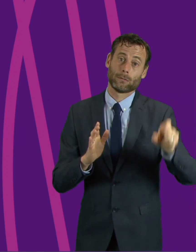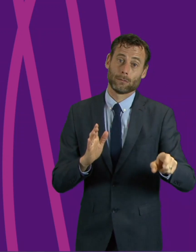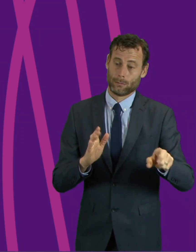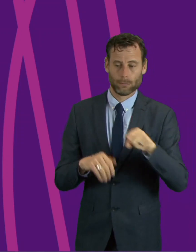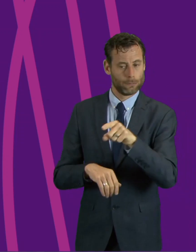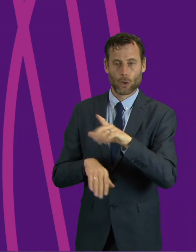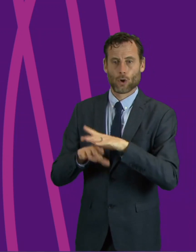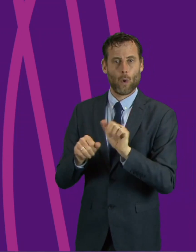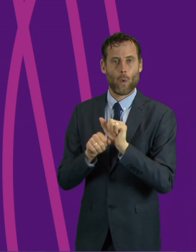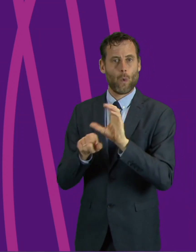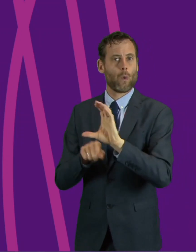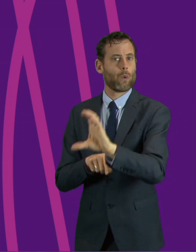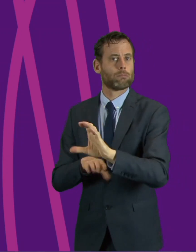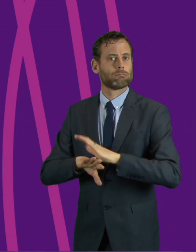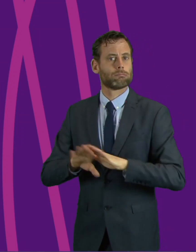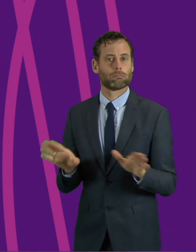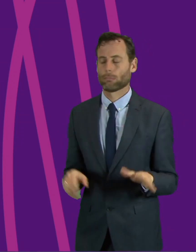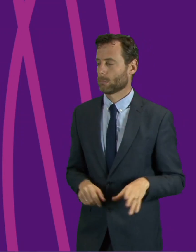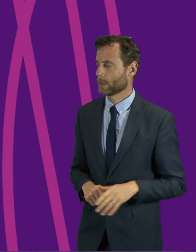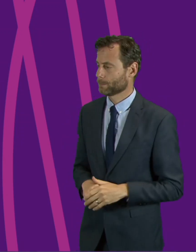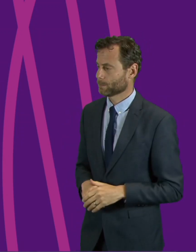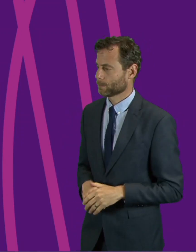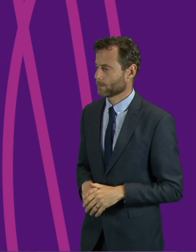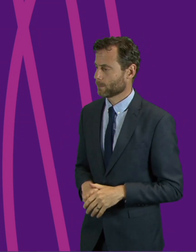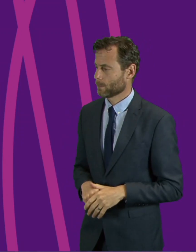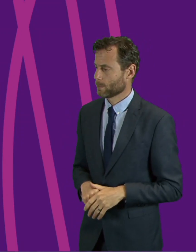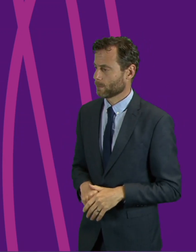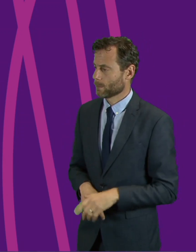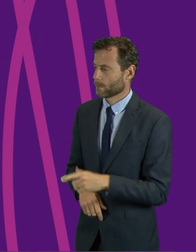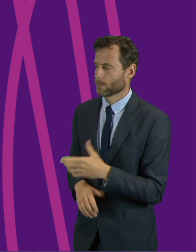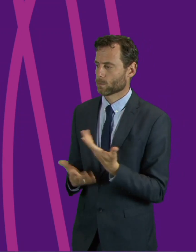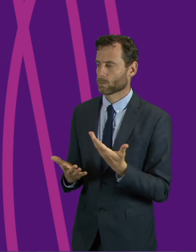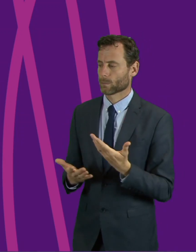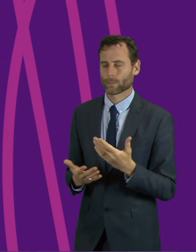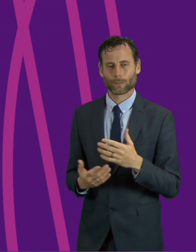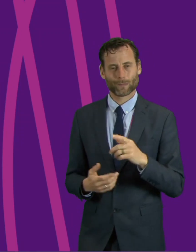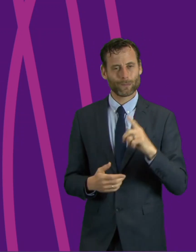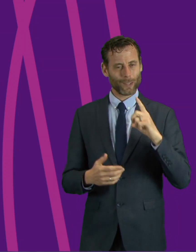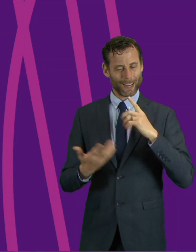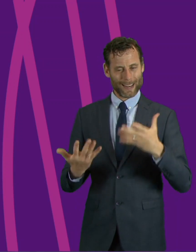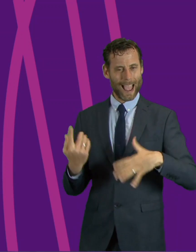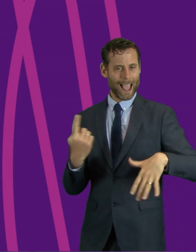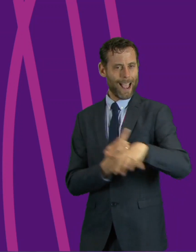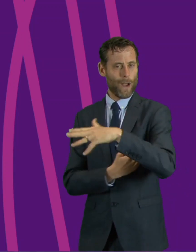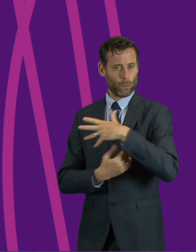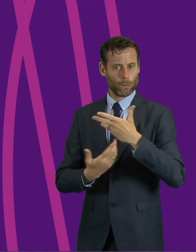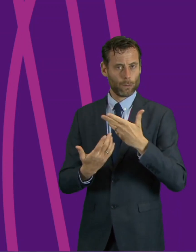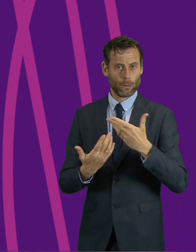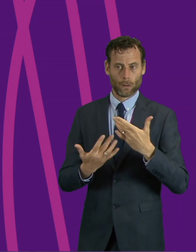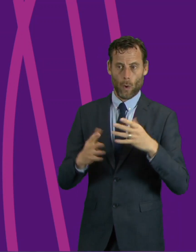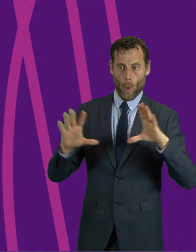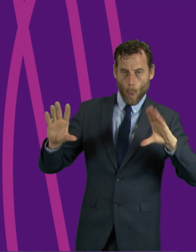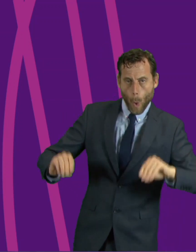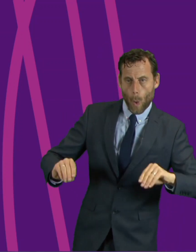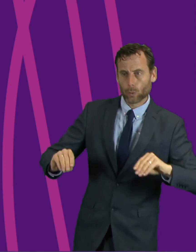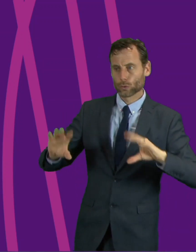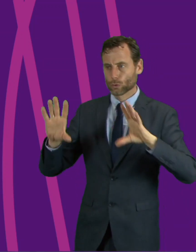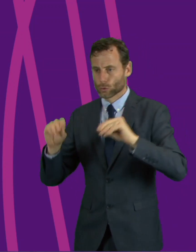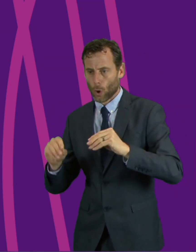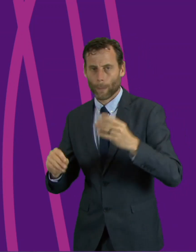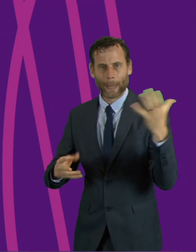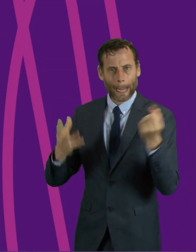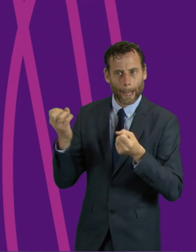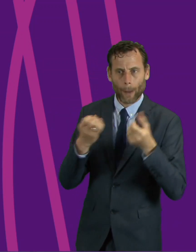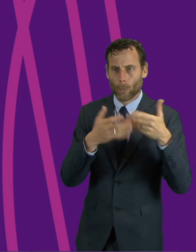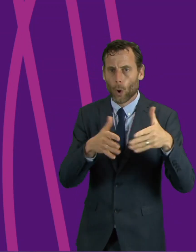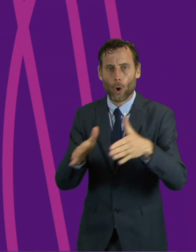First Minister. Well, I hope Andy Whiteman will recognise that given the nature of this crisis that we're dealing with right now, there's lots that the government is doing to support